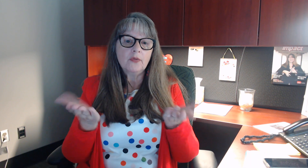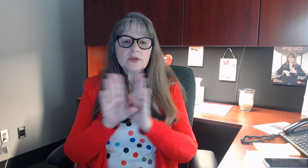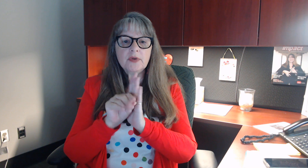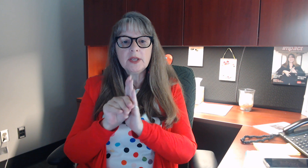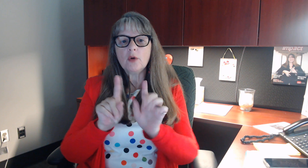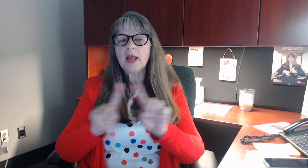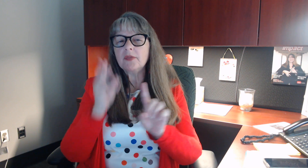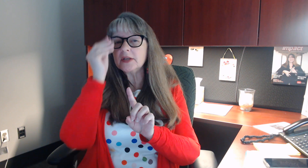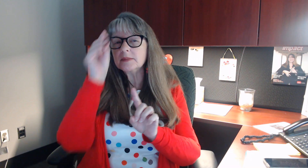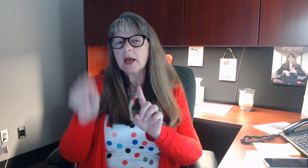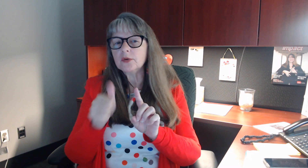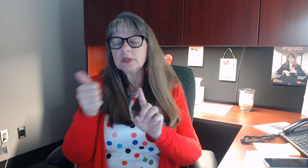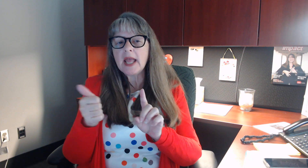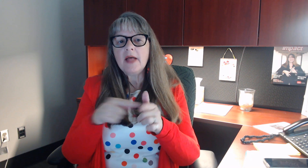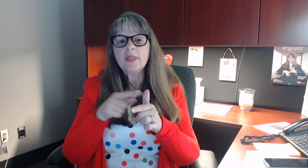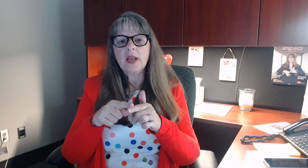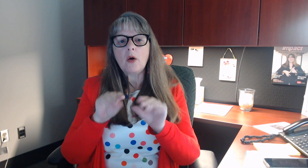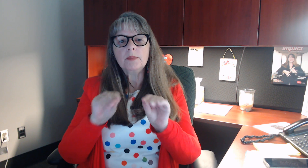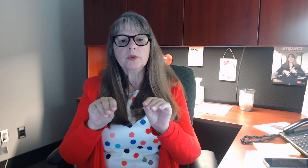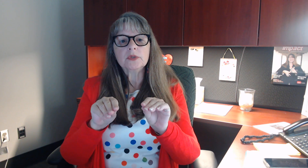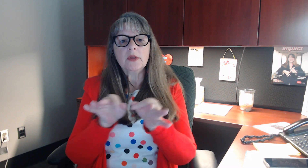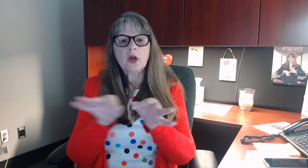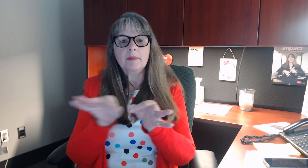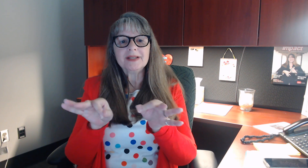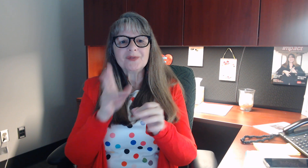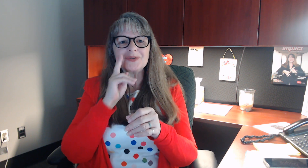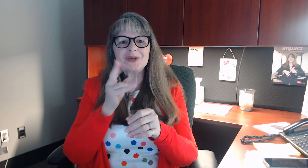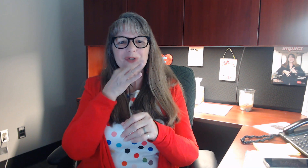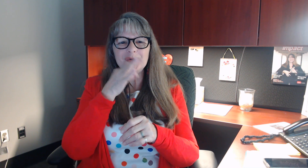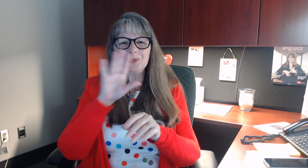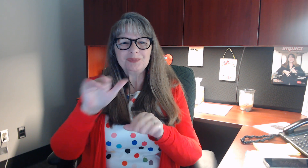on this video, but I'll think of some others, and then I'll put those in the comments. I'll see you soon.